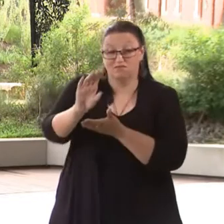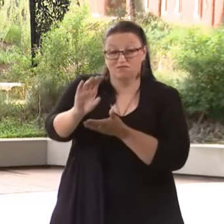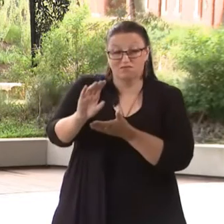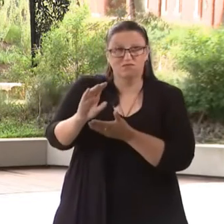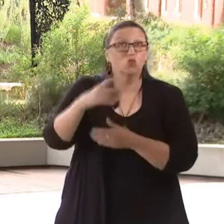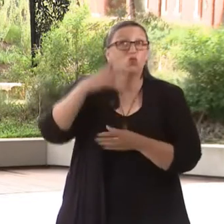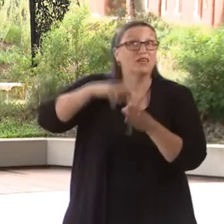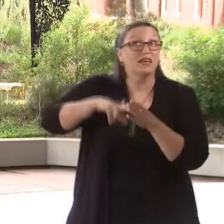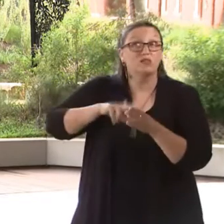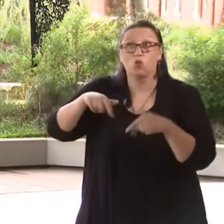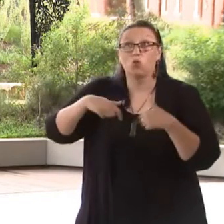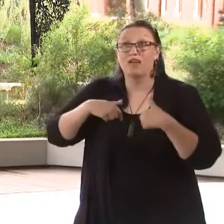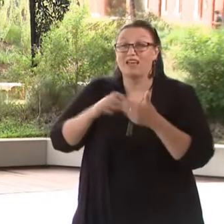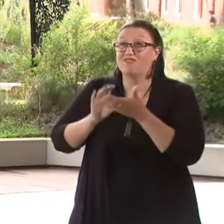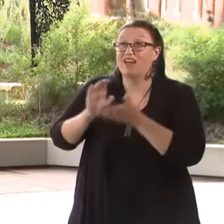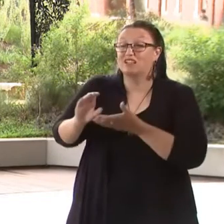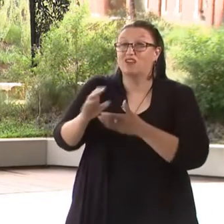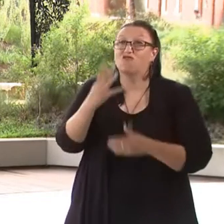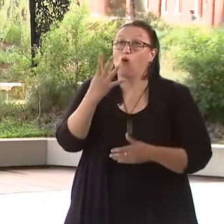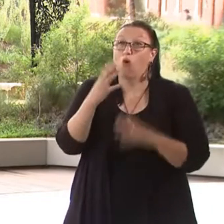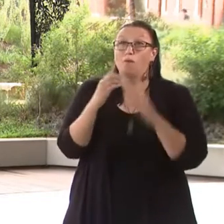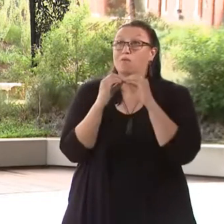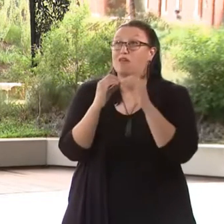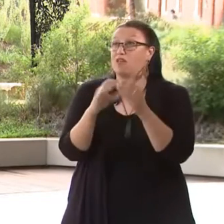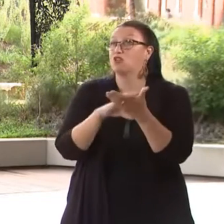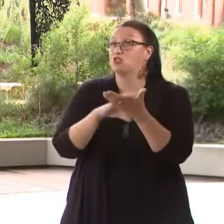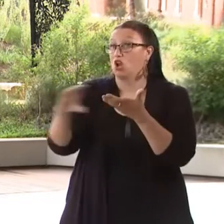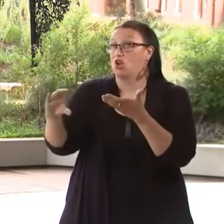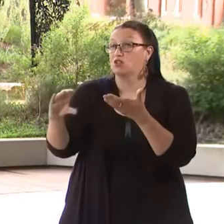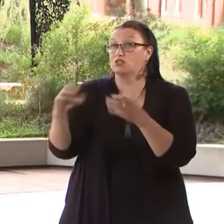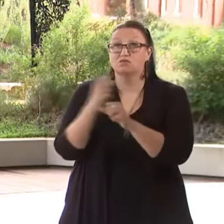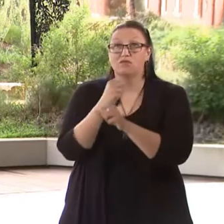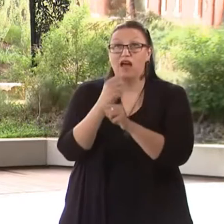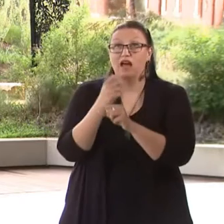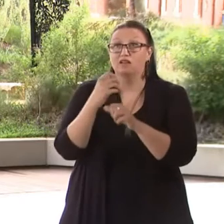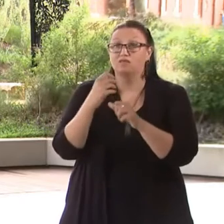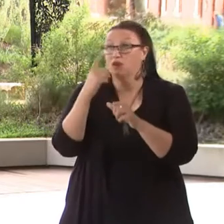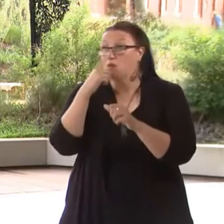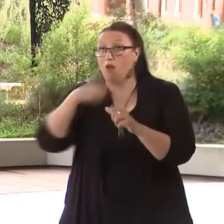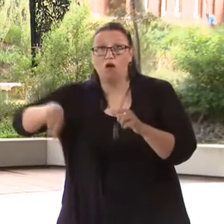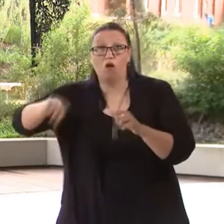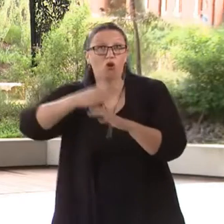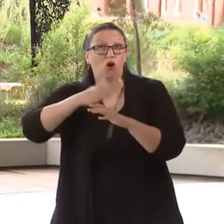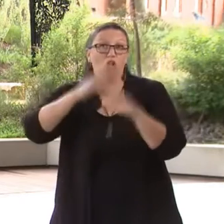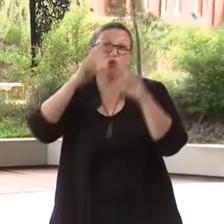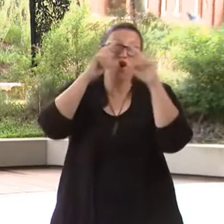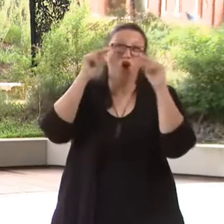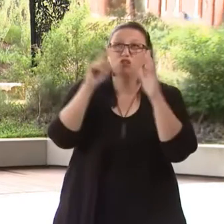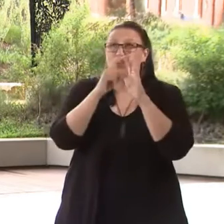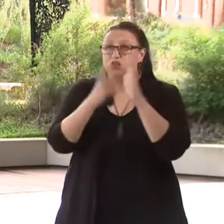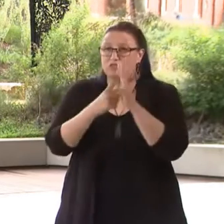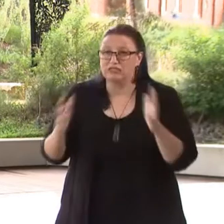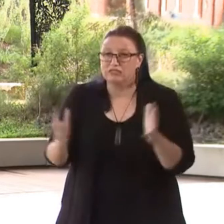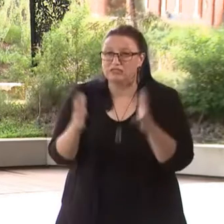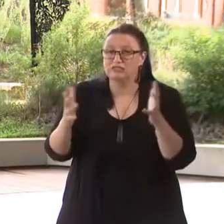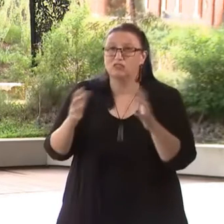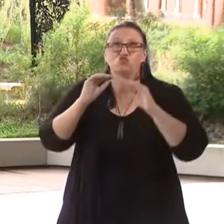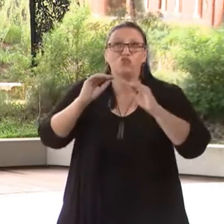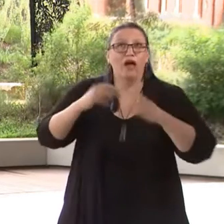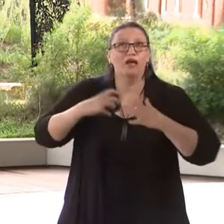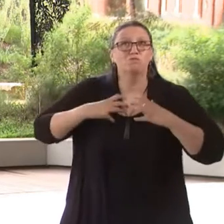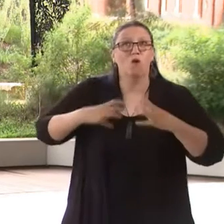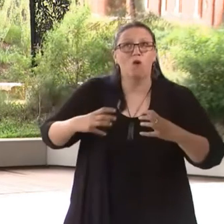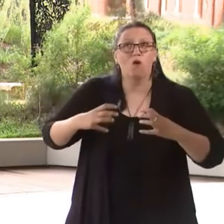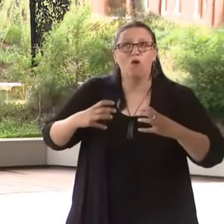billion in instilling and building up capacity in our health system here in New South Wales, ensures that we're able